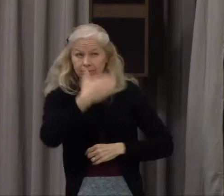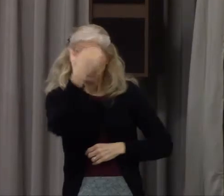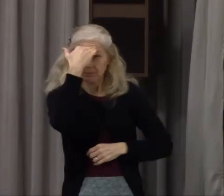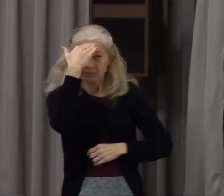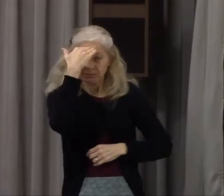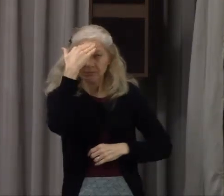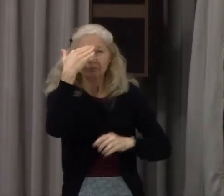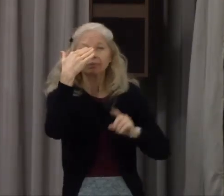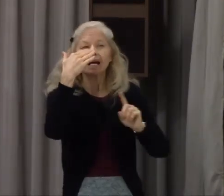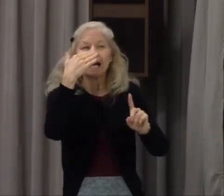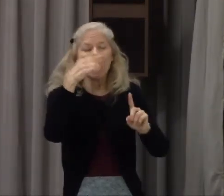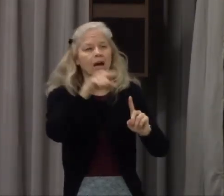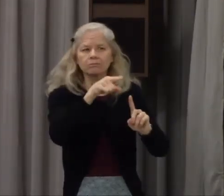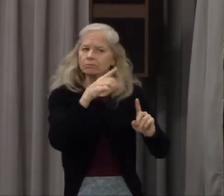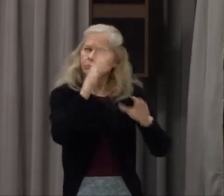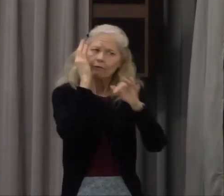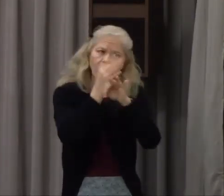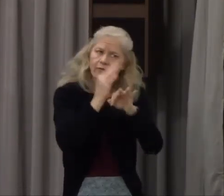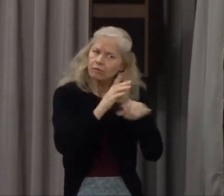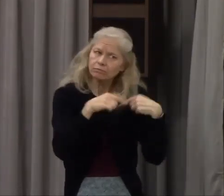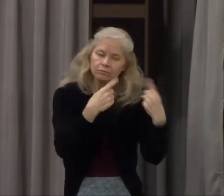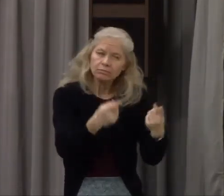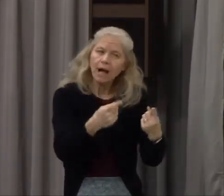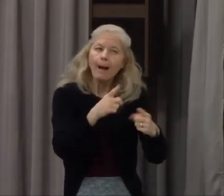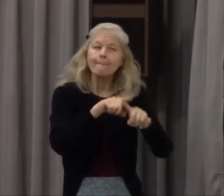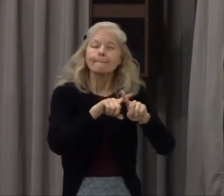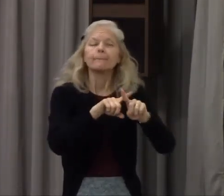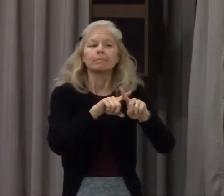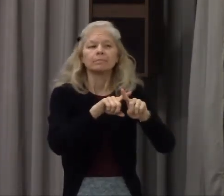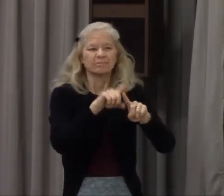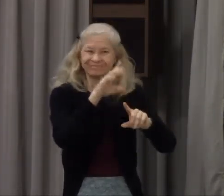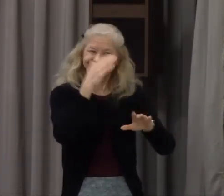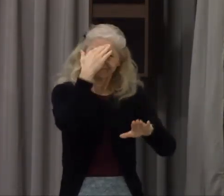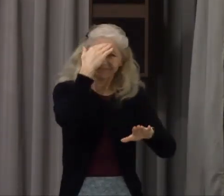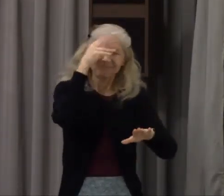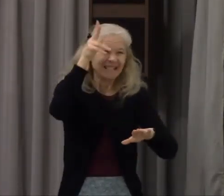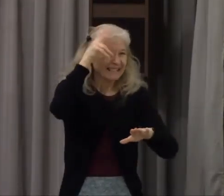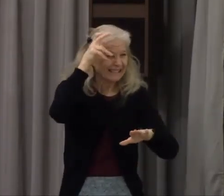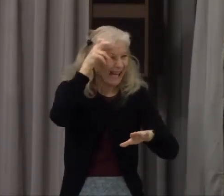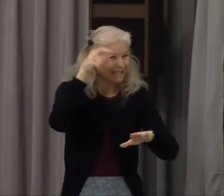But I have a few things, what? Against you. There's that bitter part.